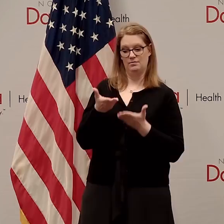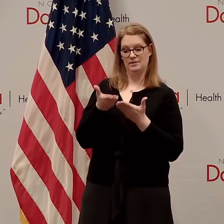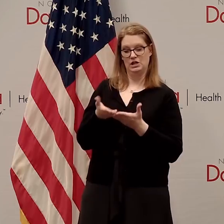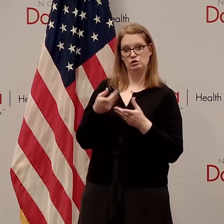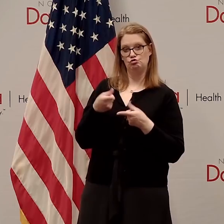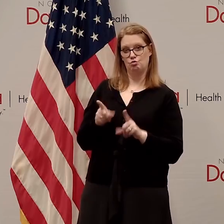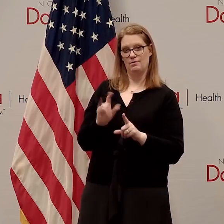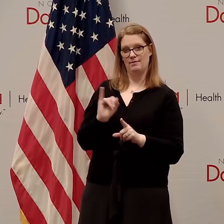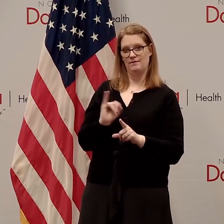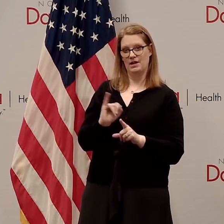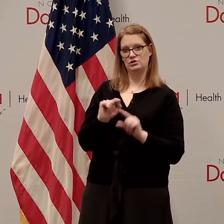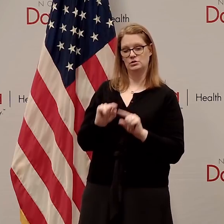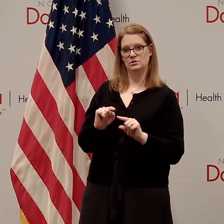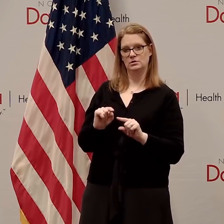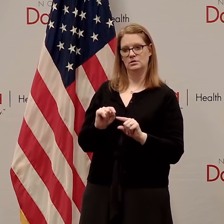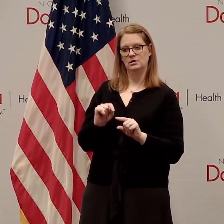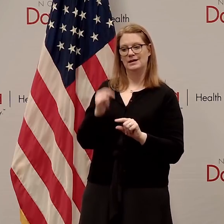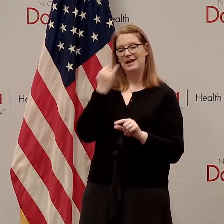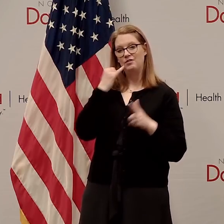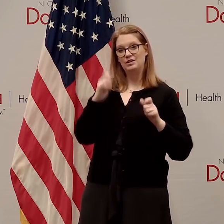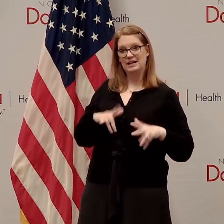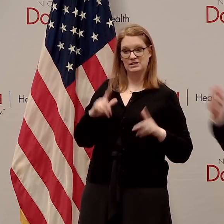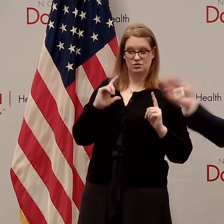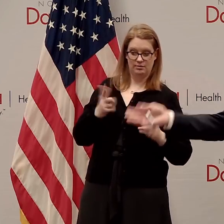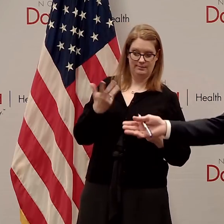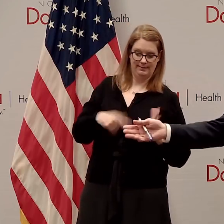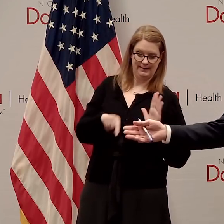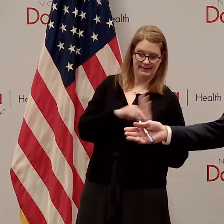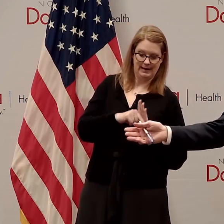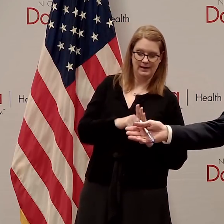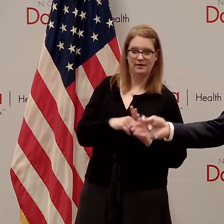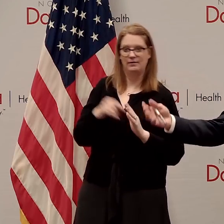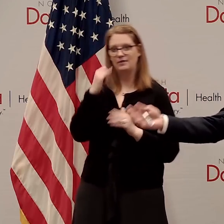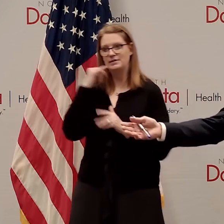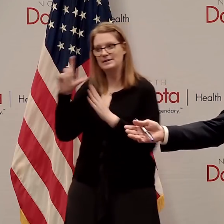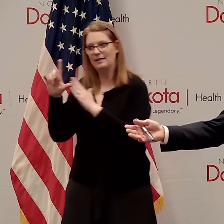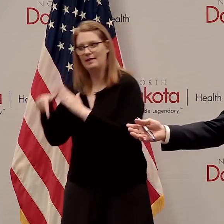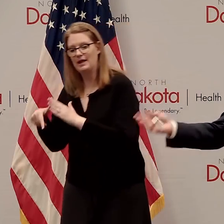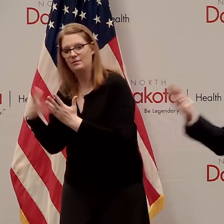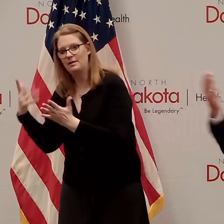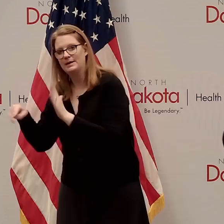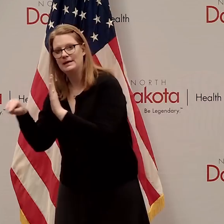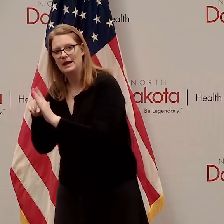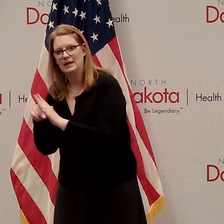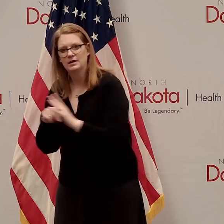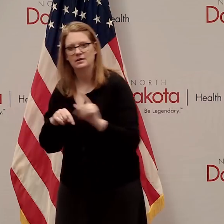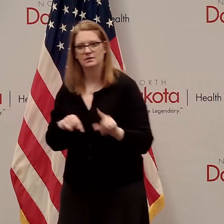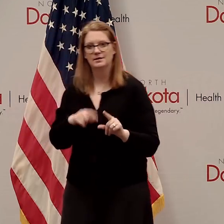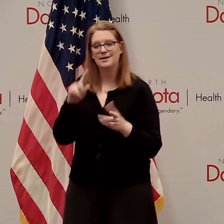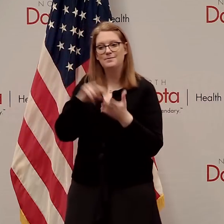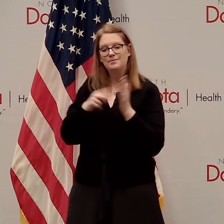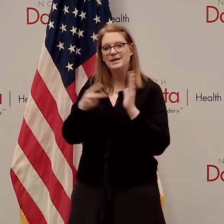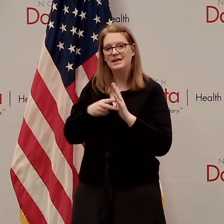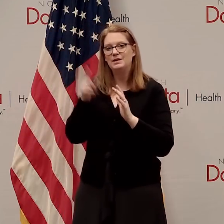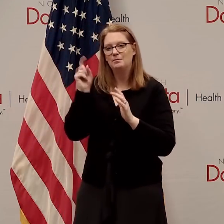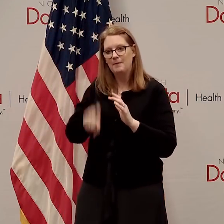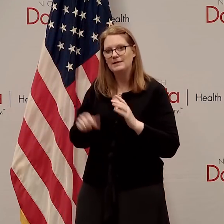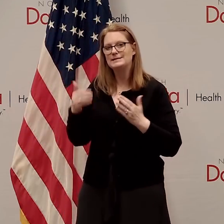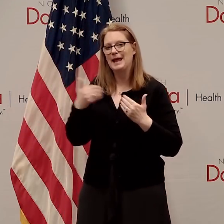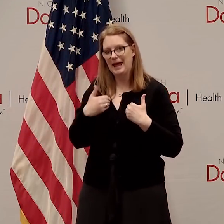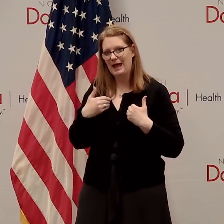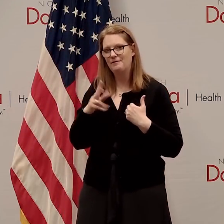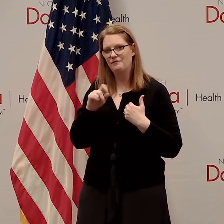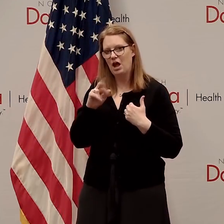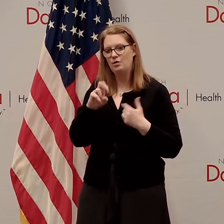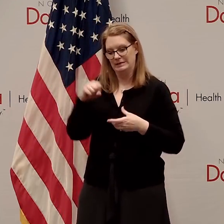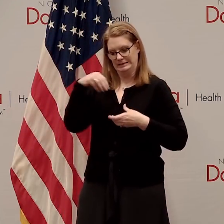the infection. If you test too early, you might test negative. If you test late, it might test negative. You have to have a viral load to have that PCR test give you